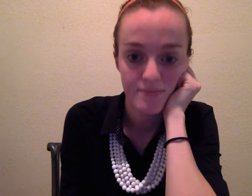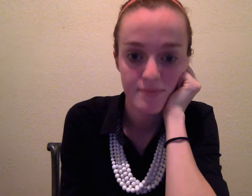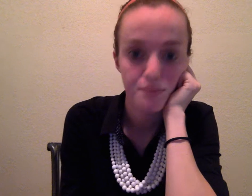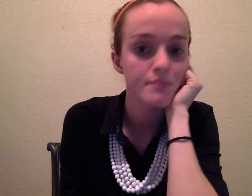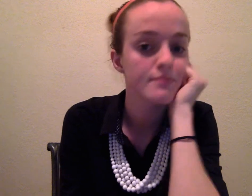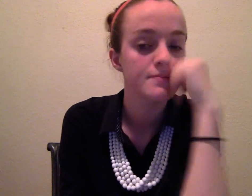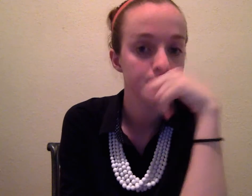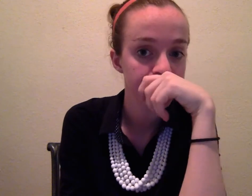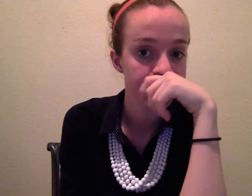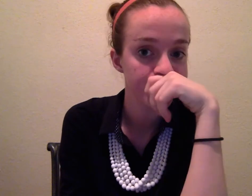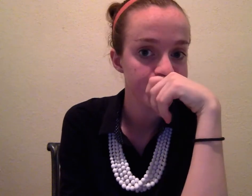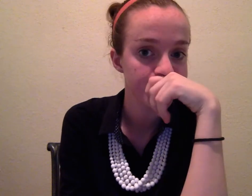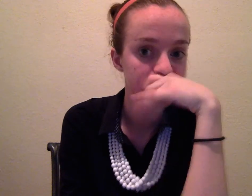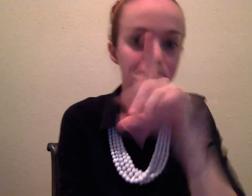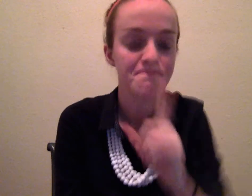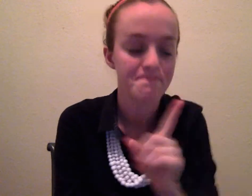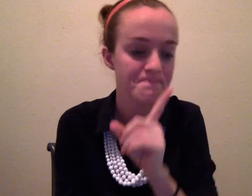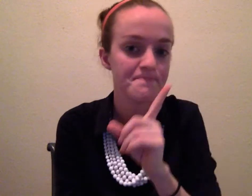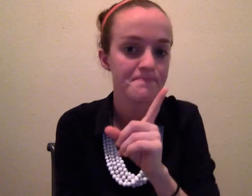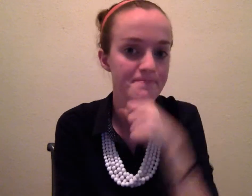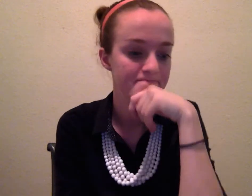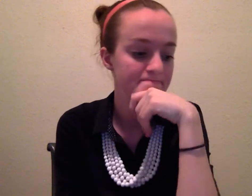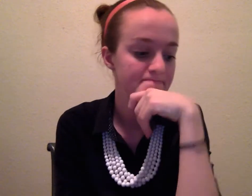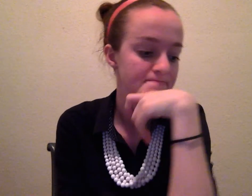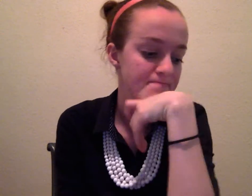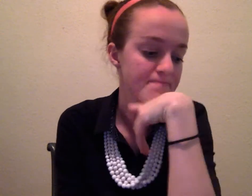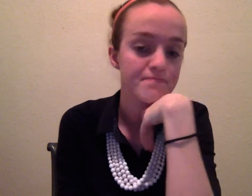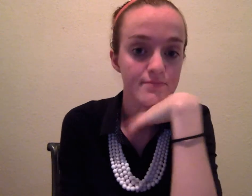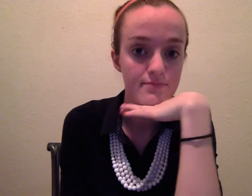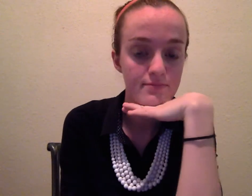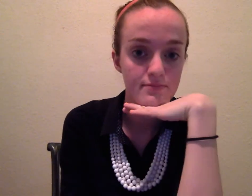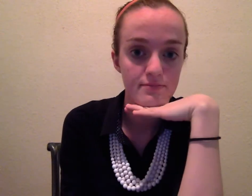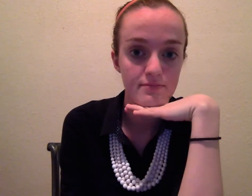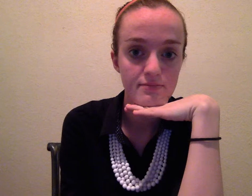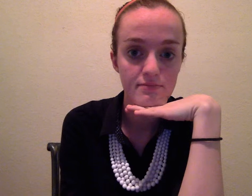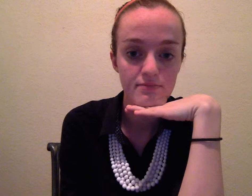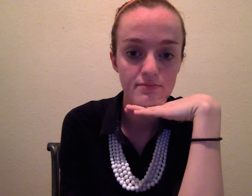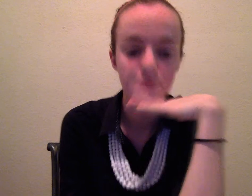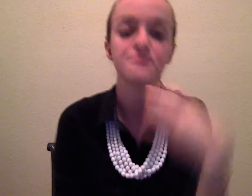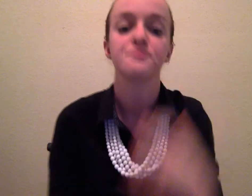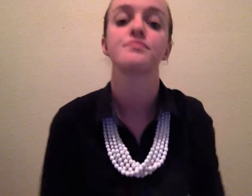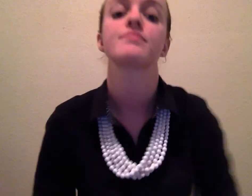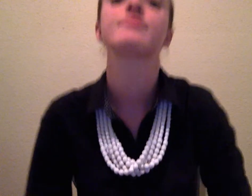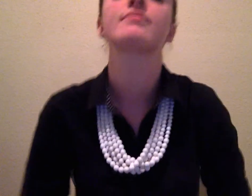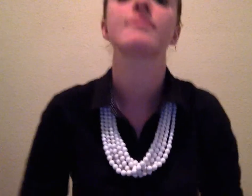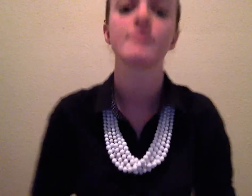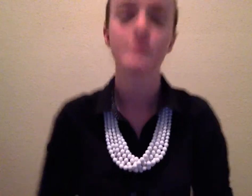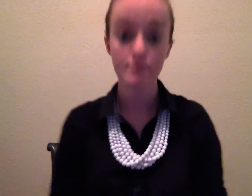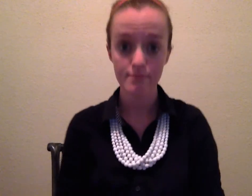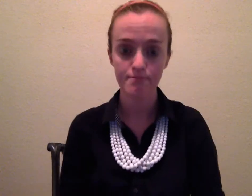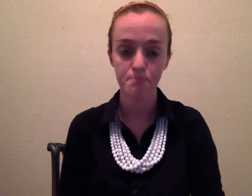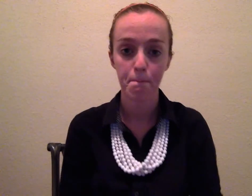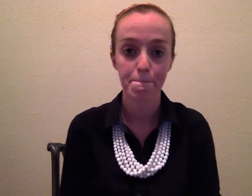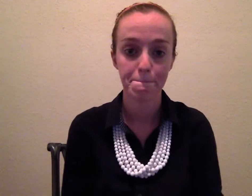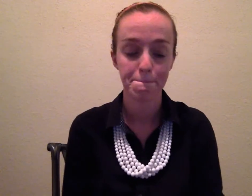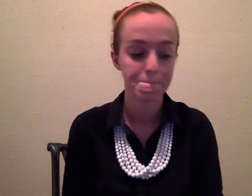really is quite a different approach than the historical approach. When the barriers are identified, then of